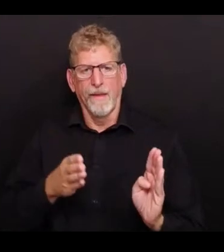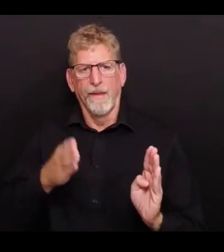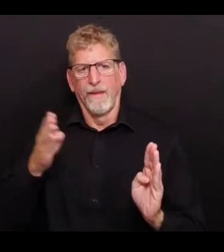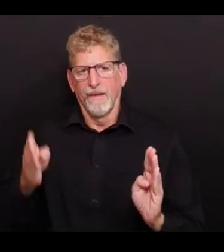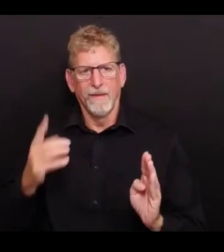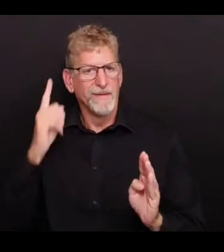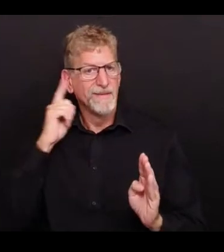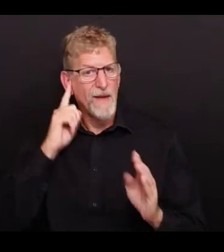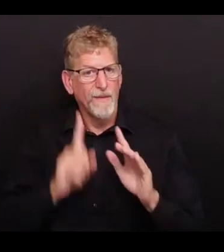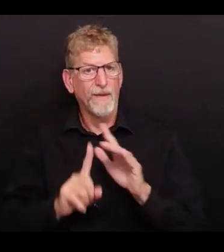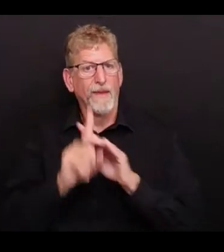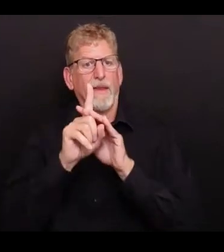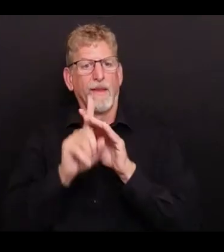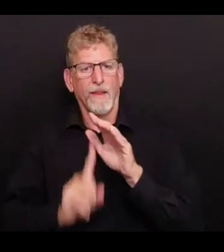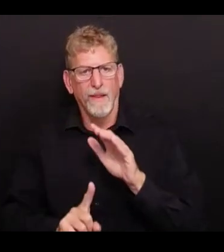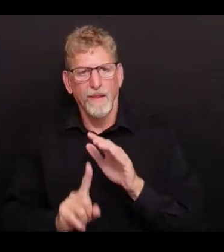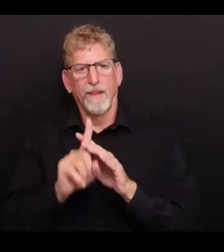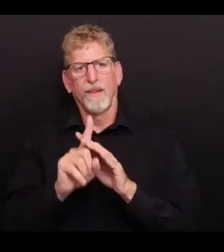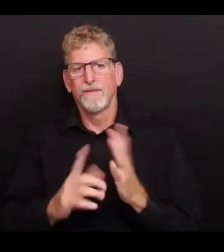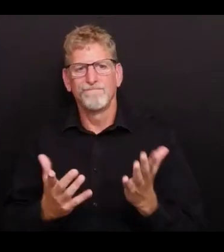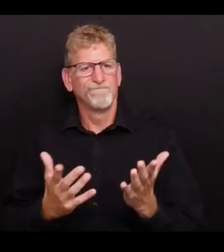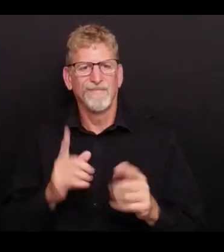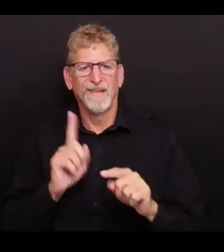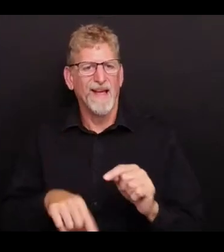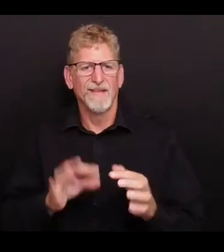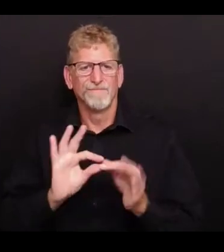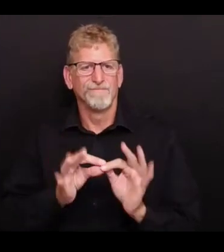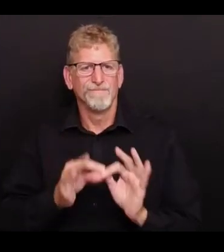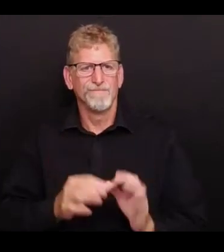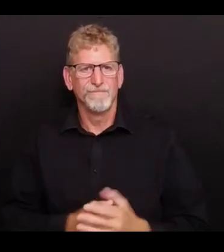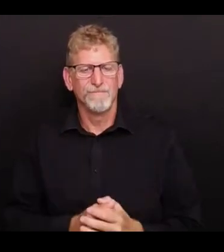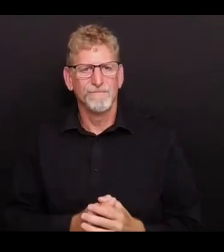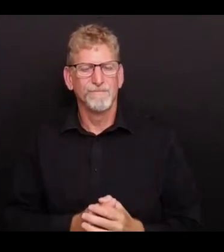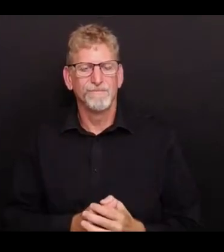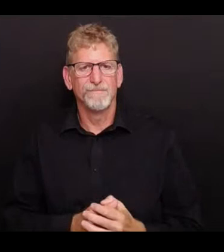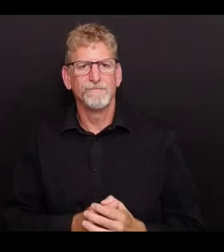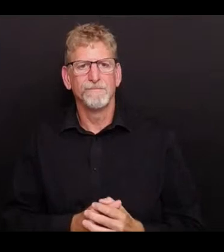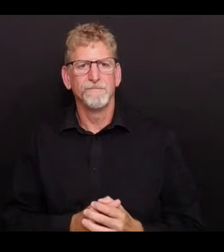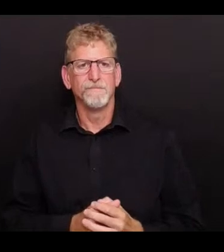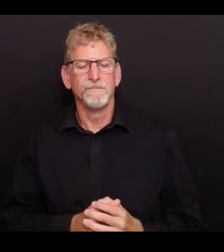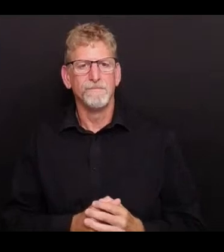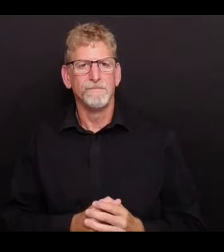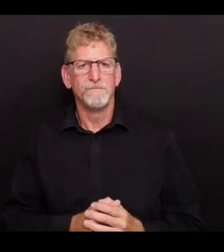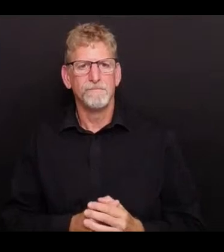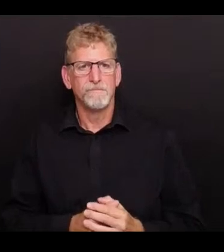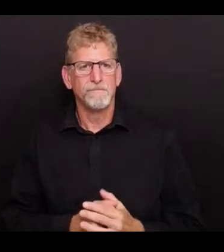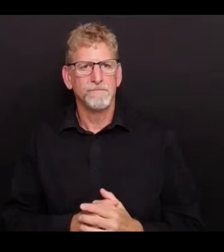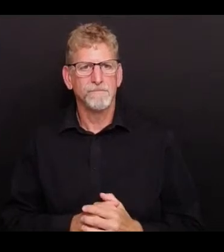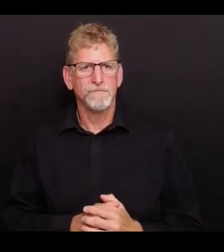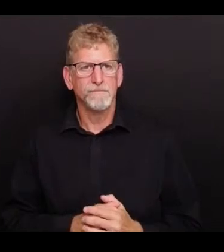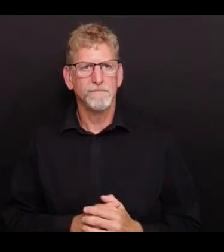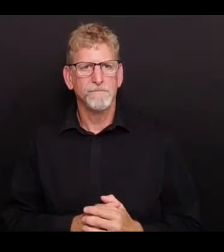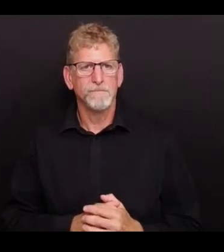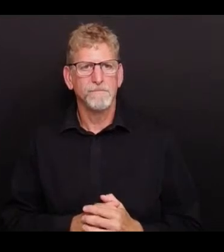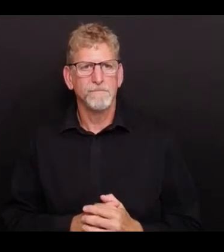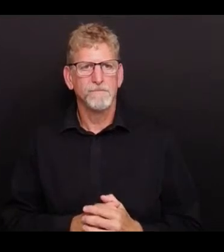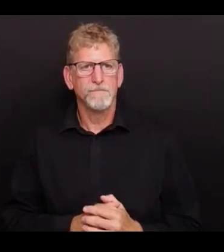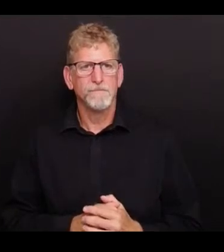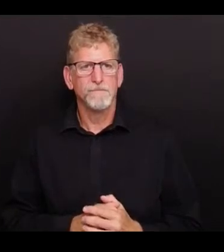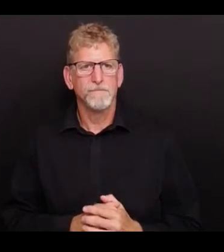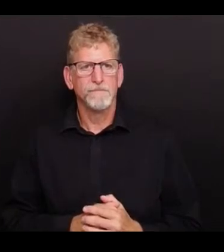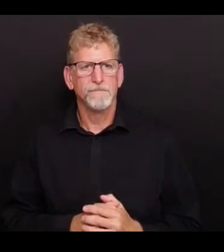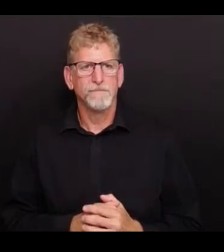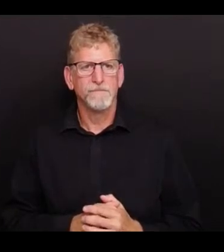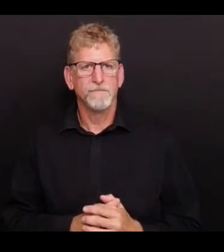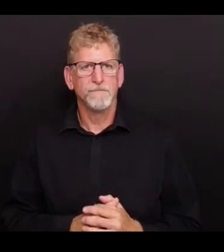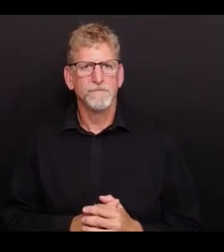supplement our Medicaid claims data with MIC data to get a fuller picture of the COVID-19 vaccination status of Minnesotans enrolled in